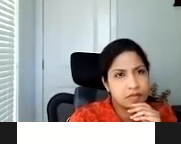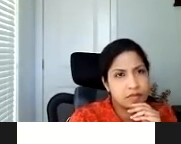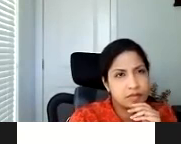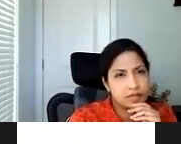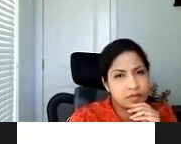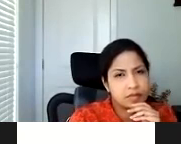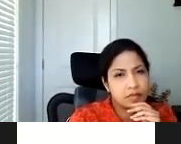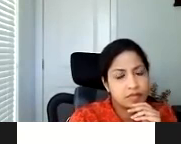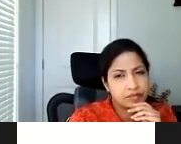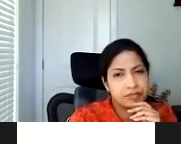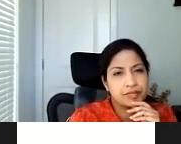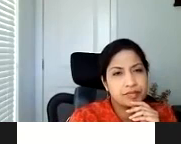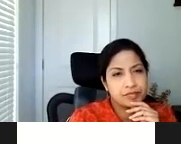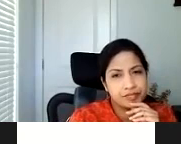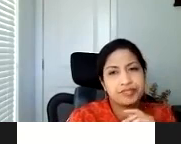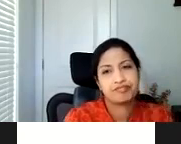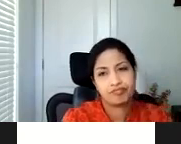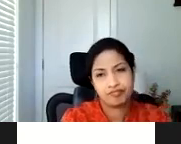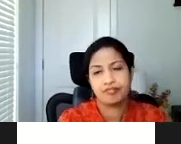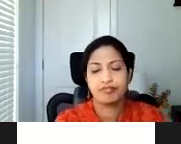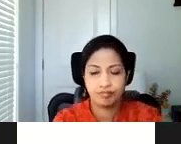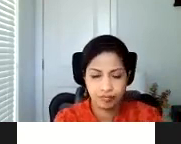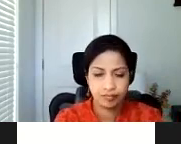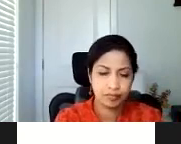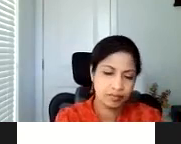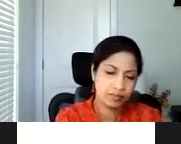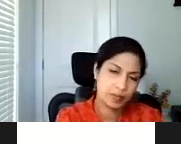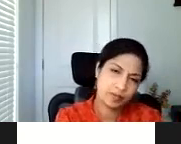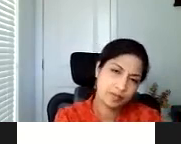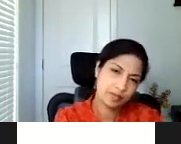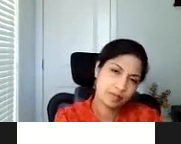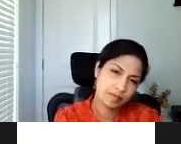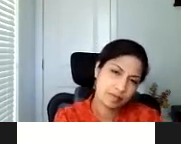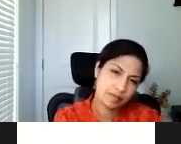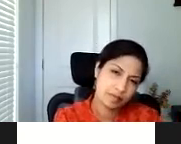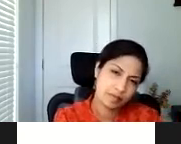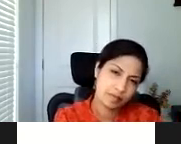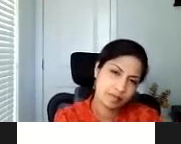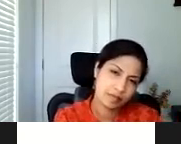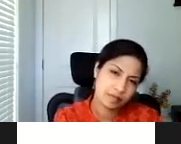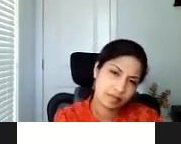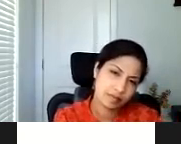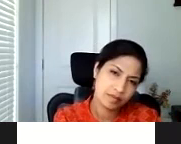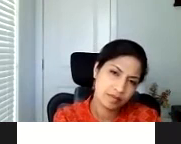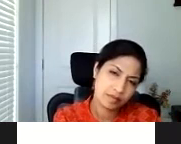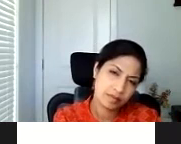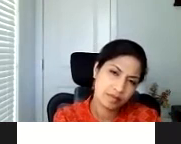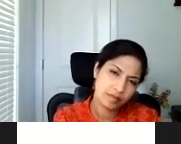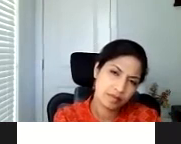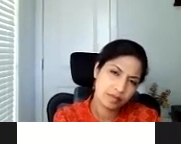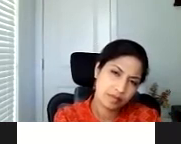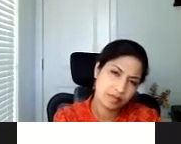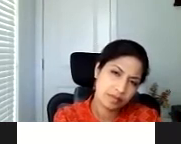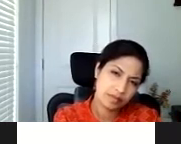a real introduction of Braille in mainstream schools, I would say is something